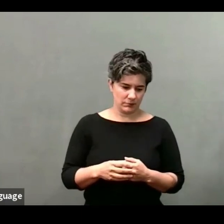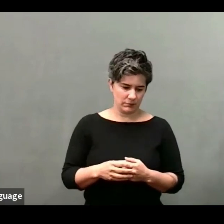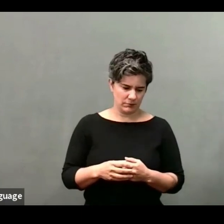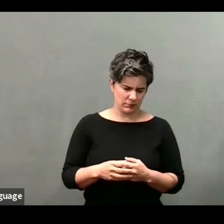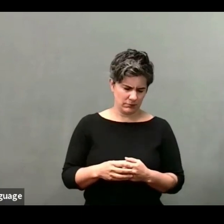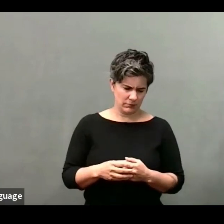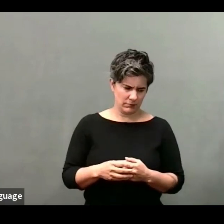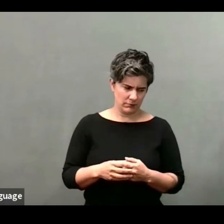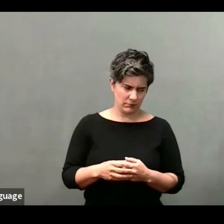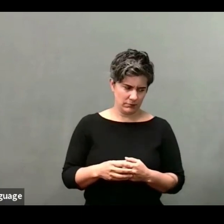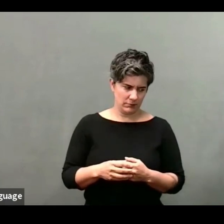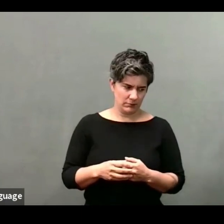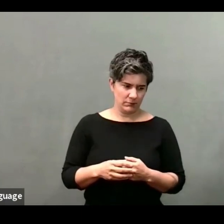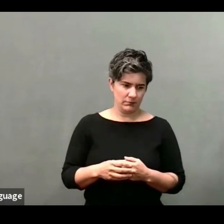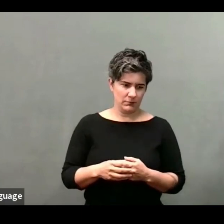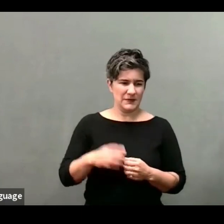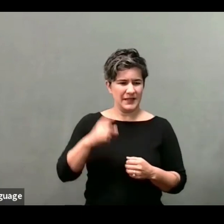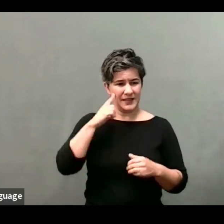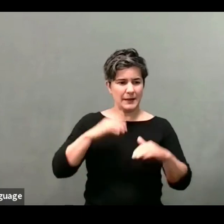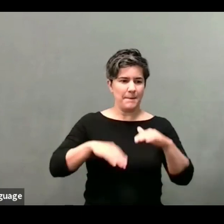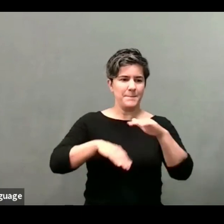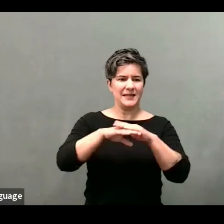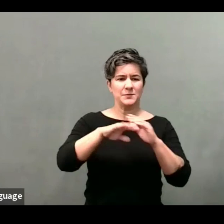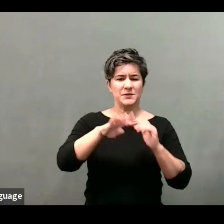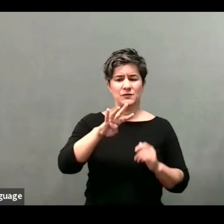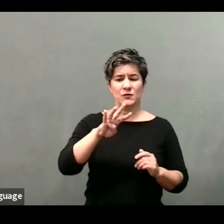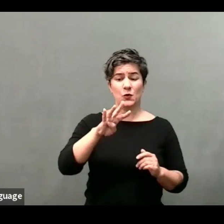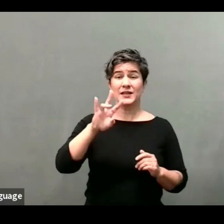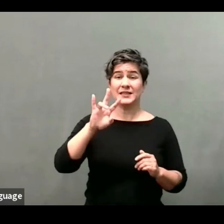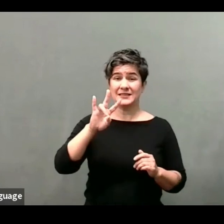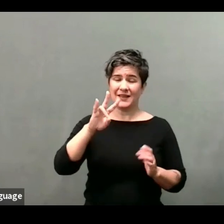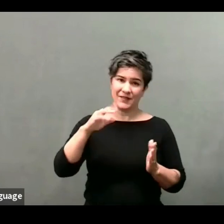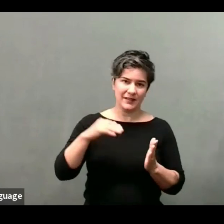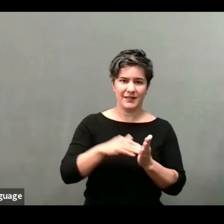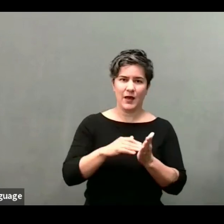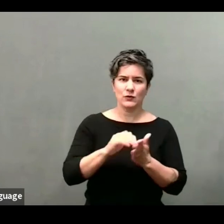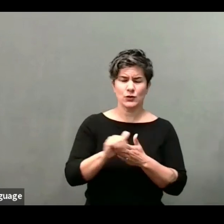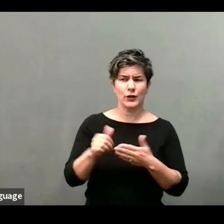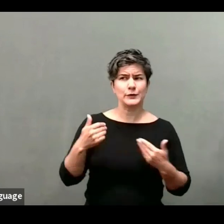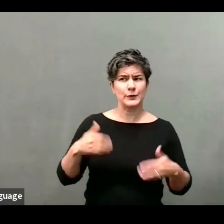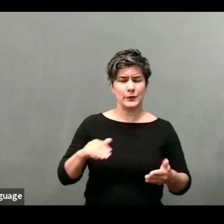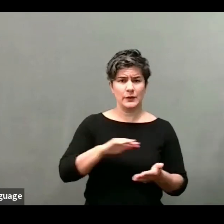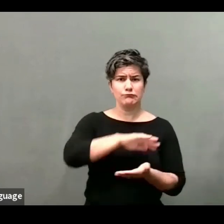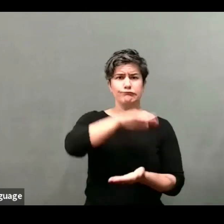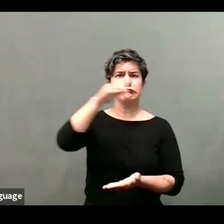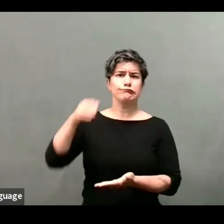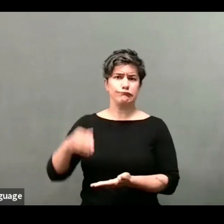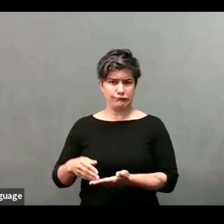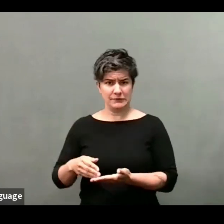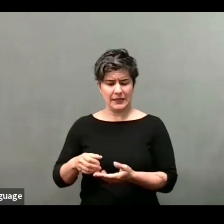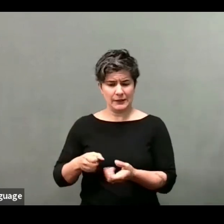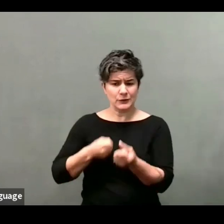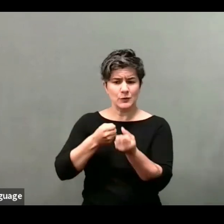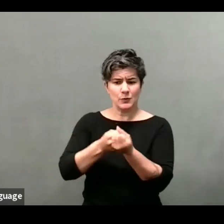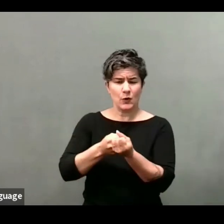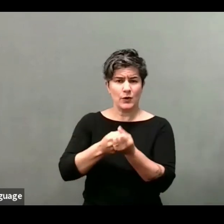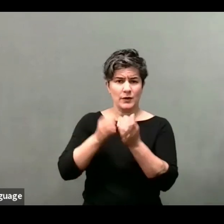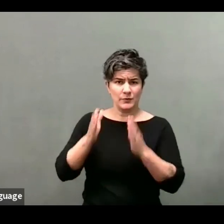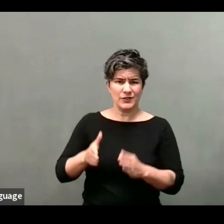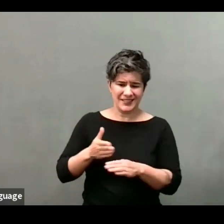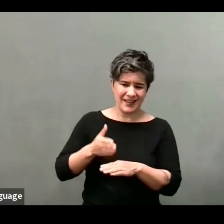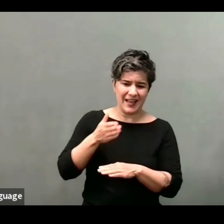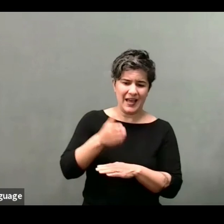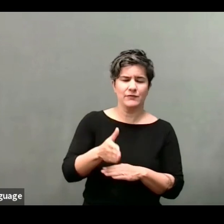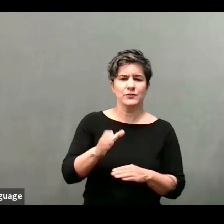I think the maximum is $47,000. So it can be a lot of money that can support somebody after this crime